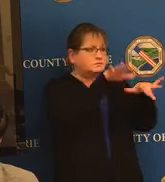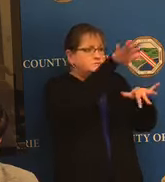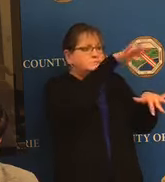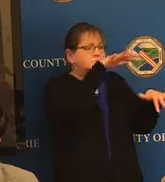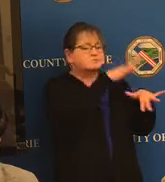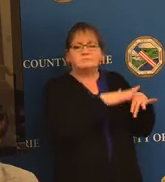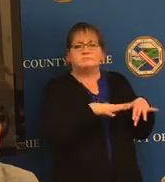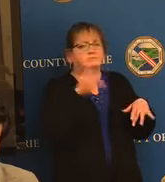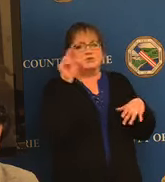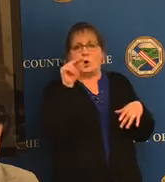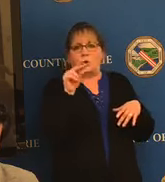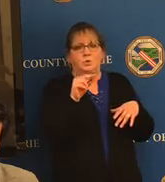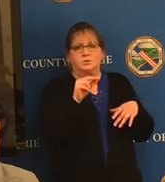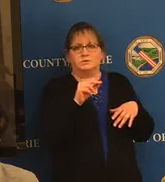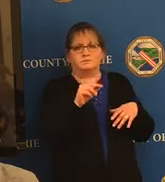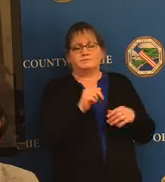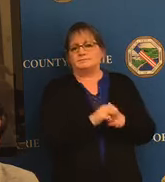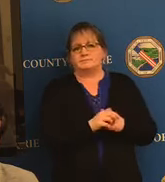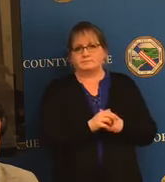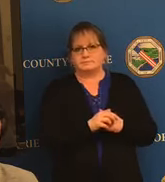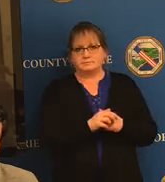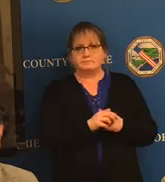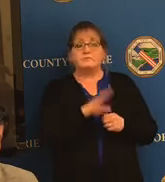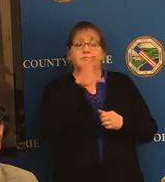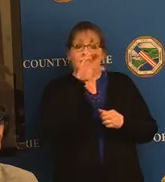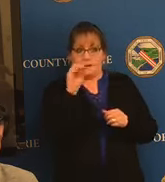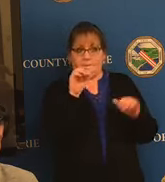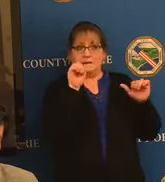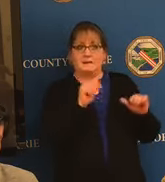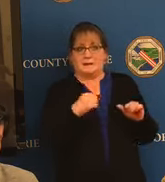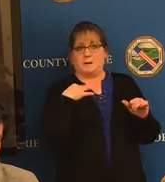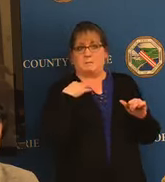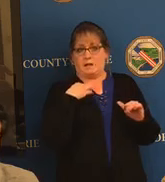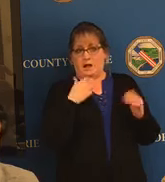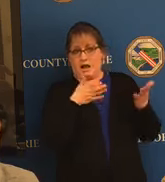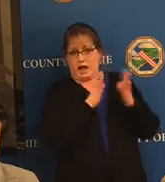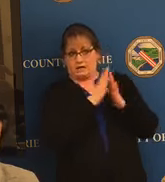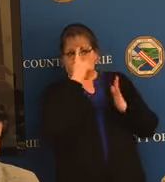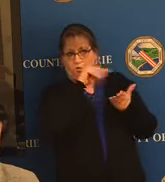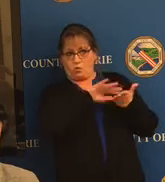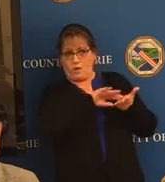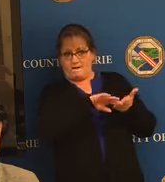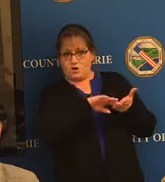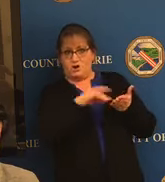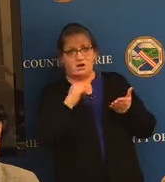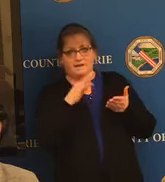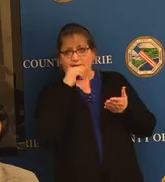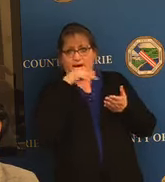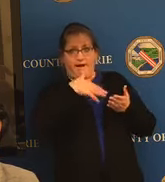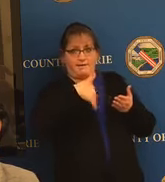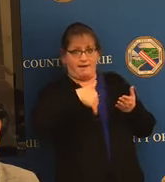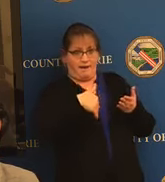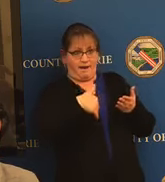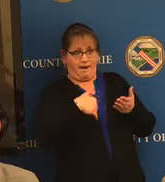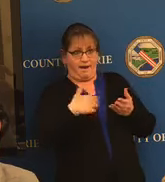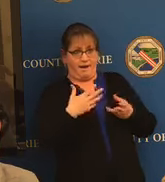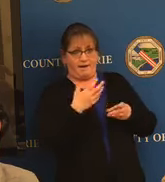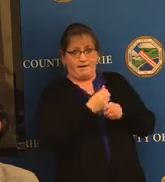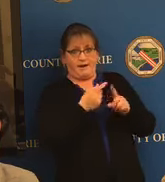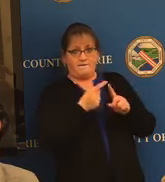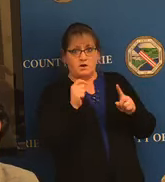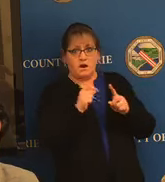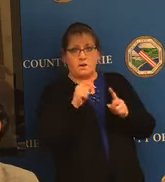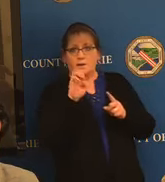in the exemptions. A company can apply for an exemption, that they have not applied for an exemption and received it from Empire